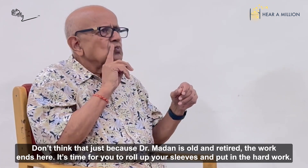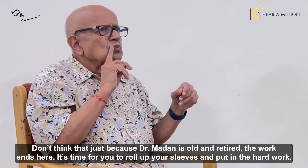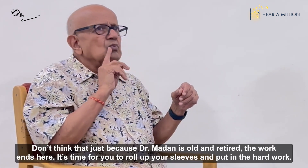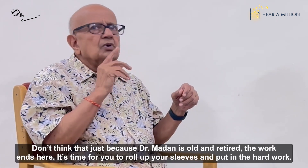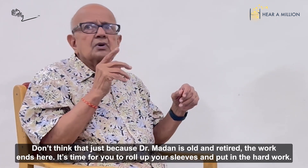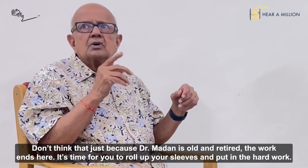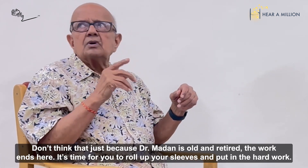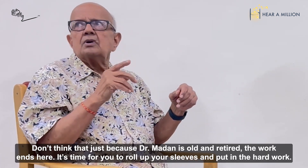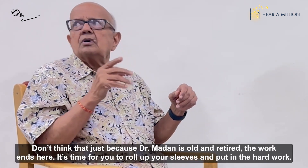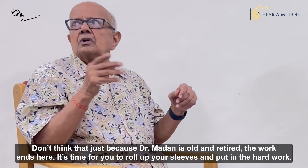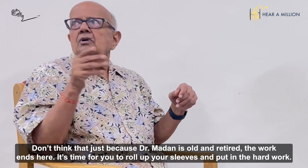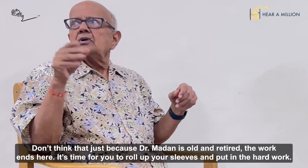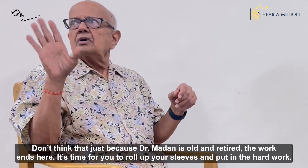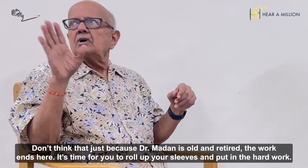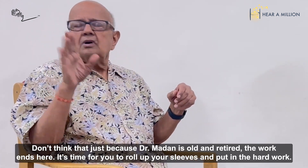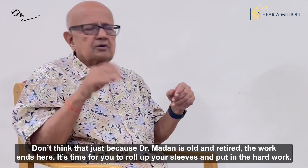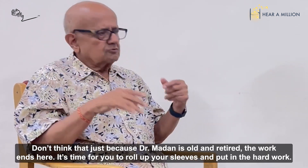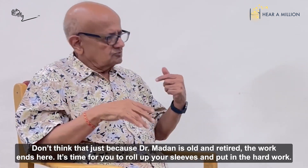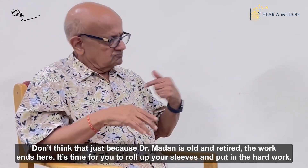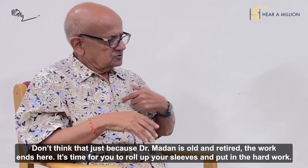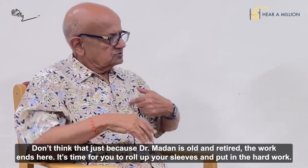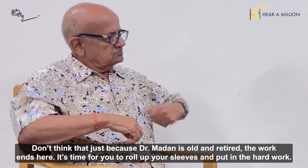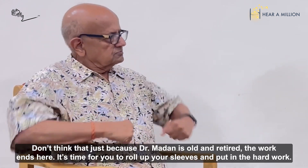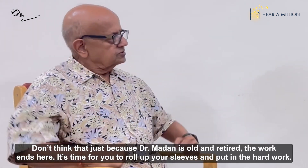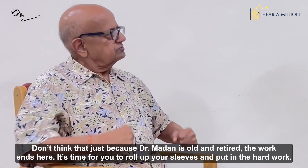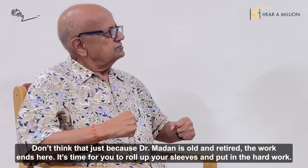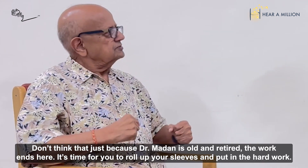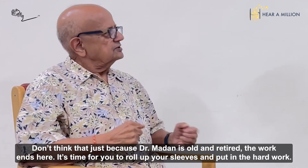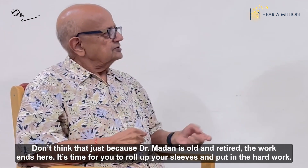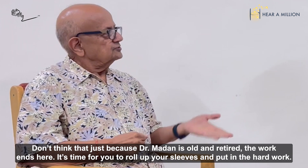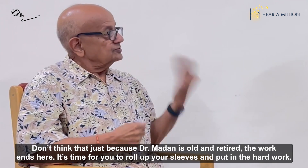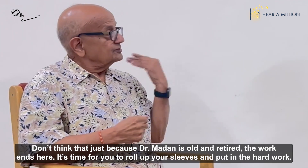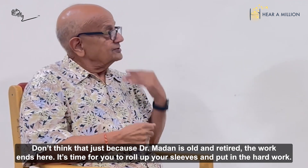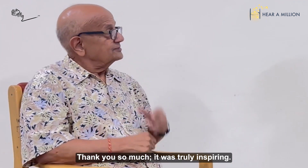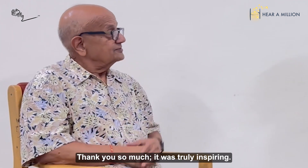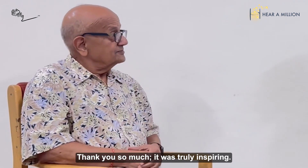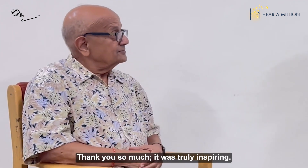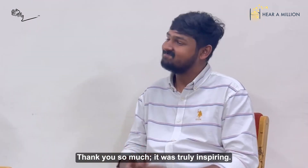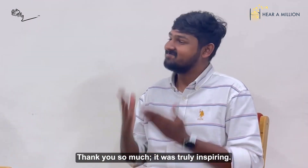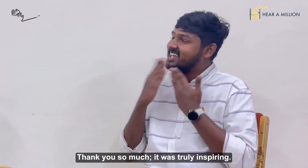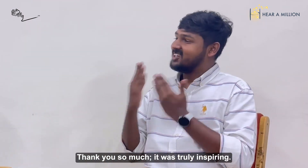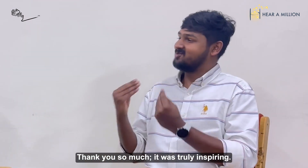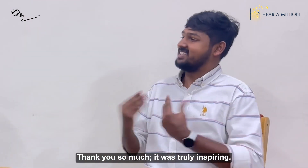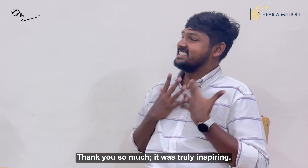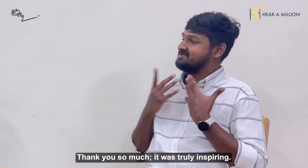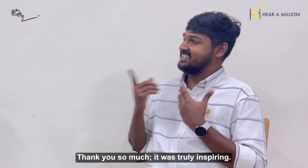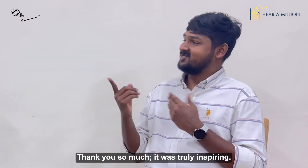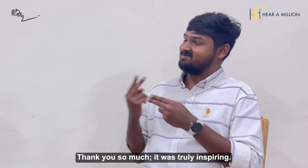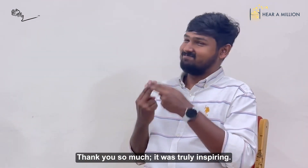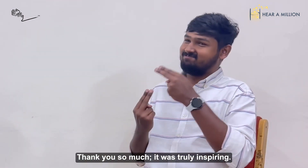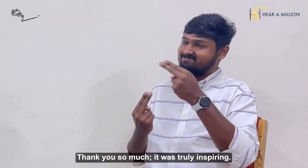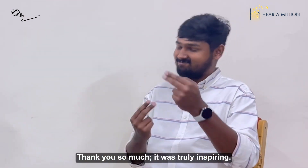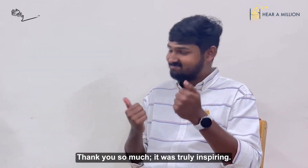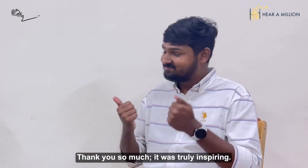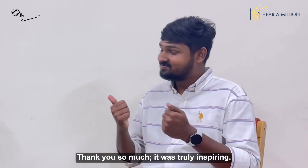Don't think that just because Dr. Madan is old and retired, the work ends here. It's time for you all to take up. Thank you so much. It was